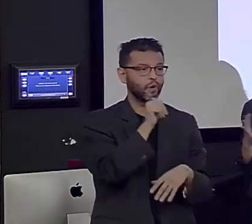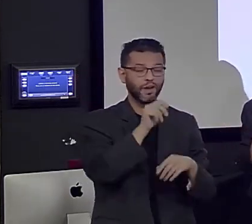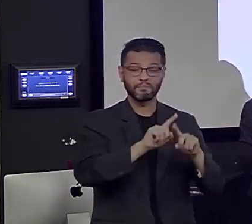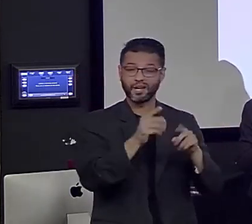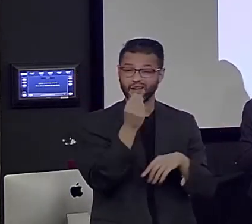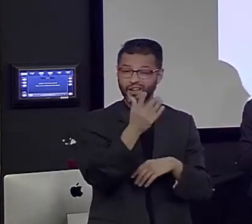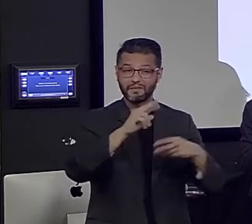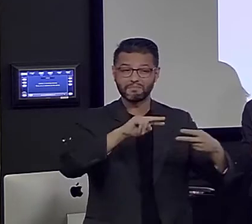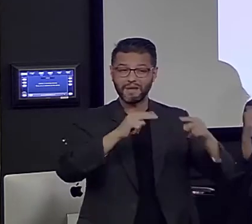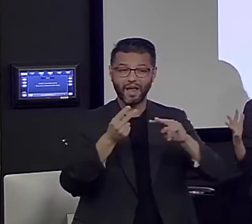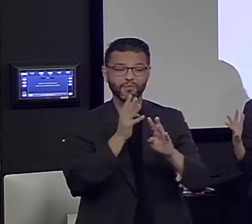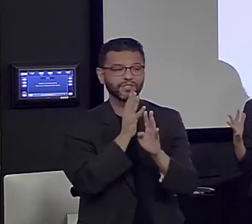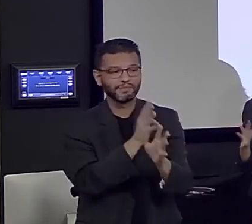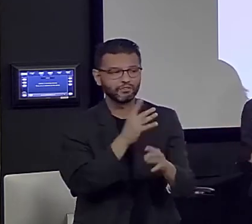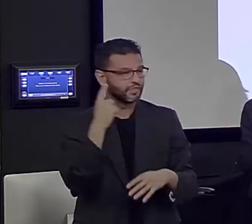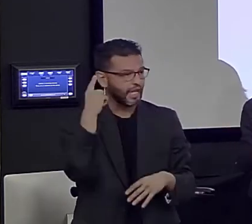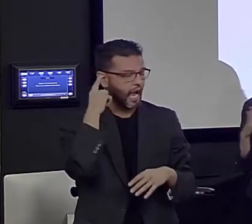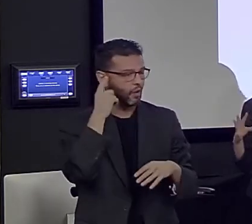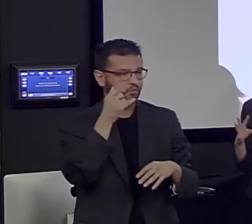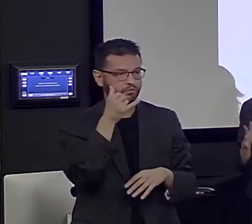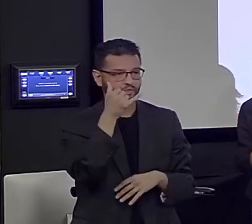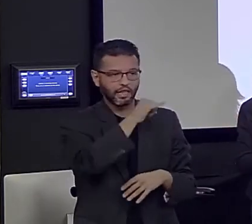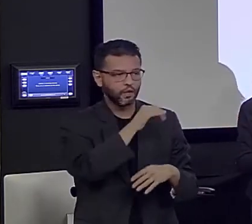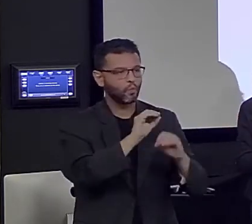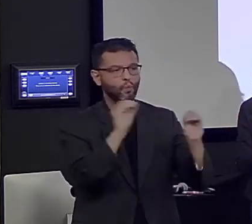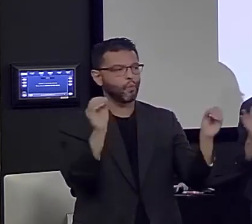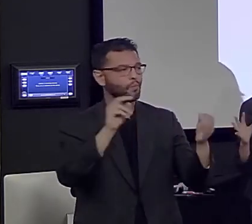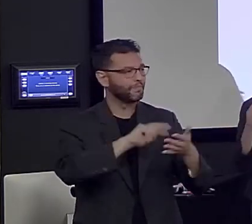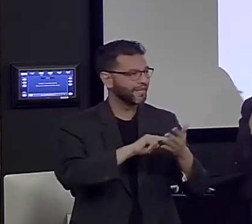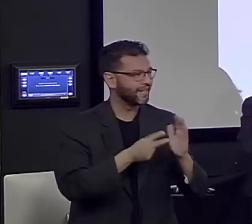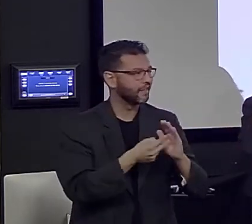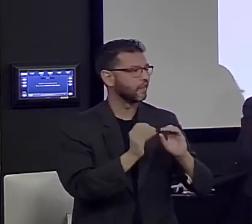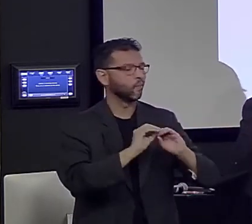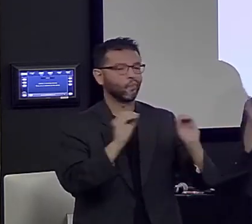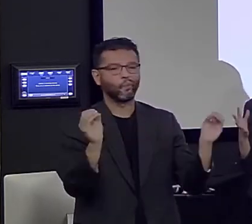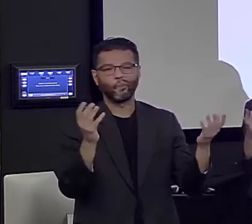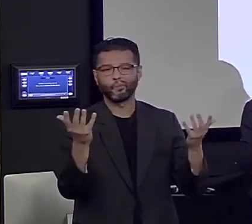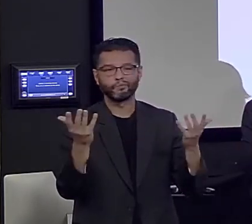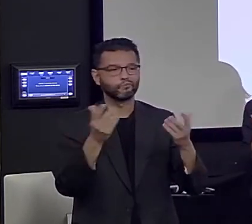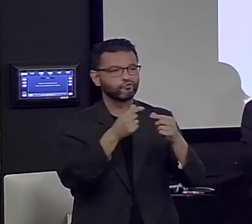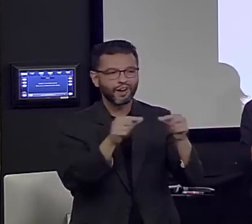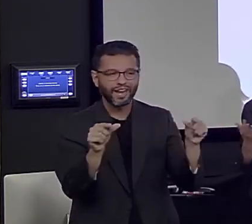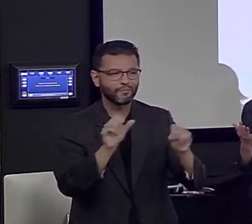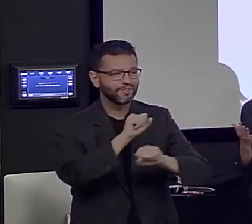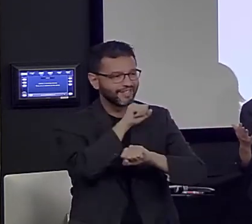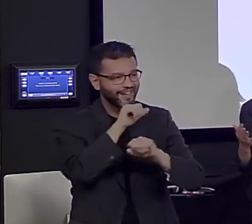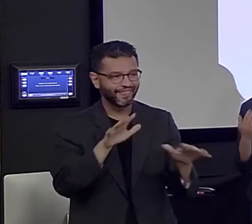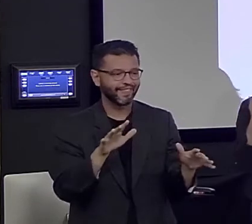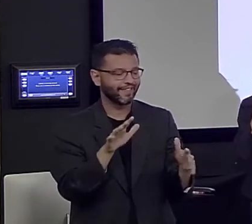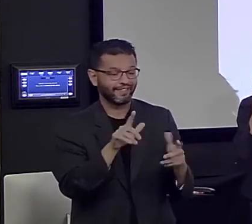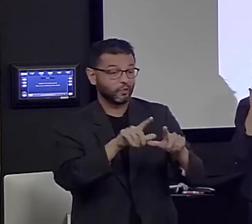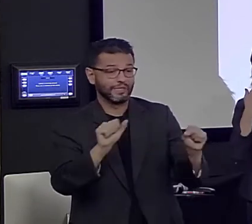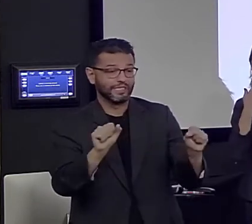speech is that it sounds like complete gobbledygook. It has no meaning, it has no grammar, it is not linguistic at all.